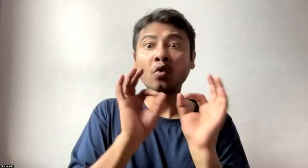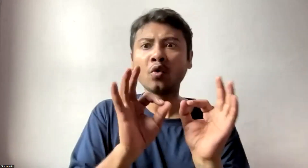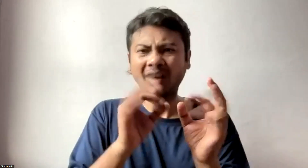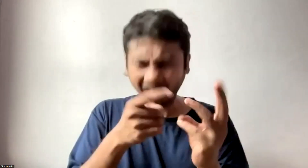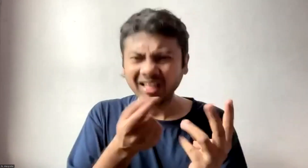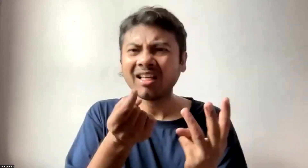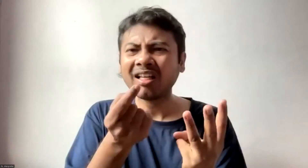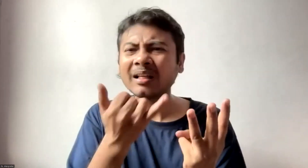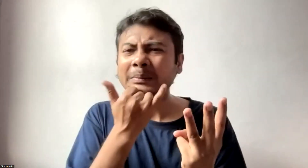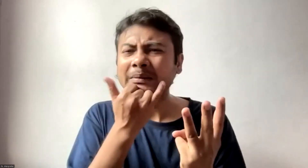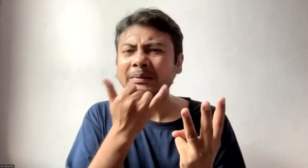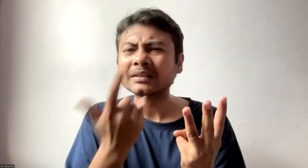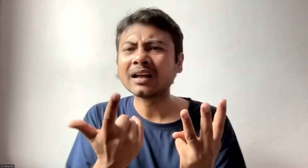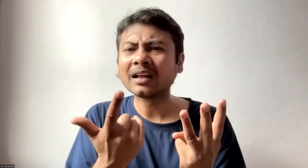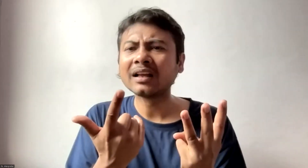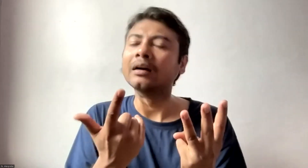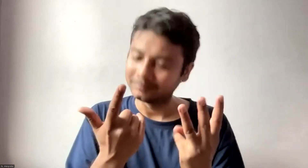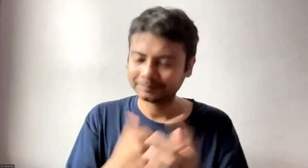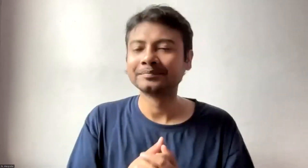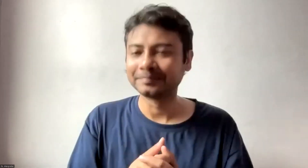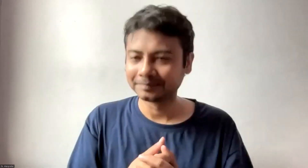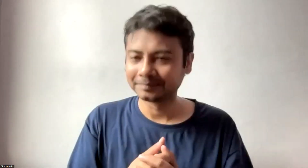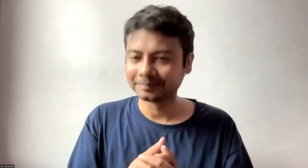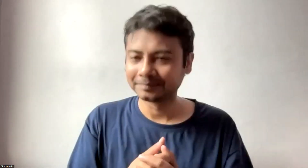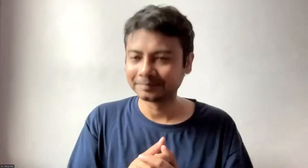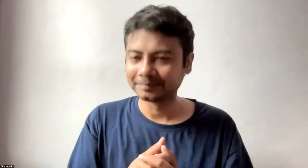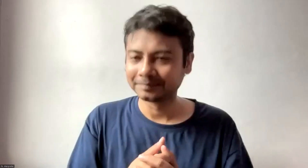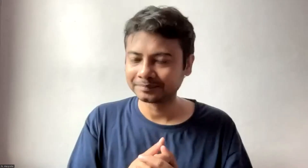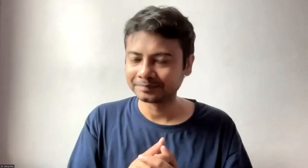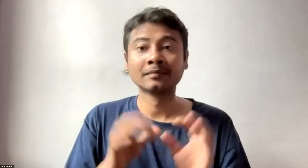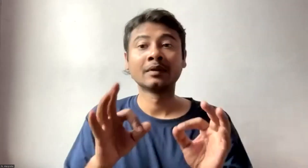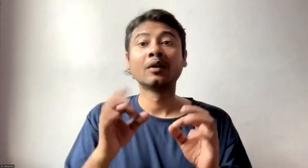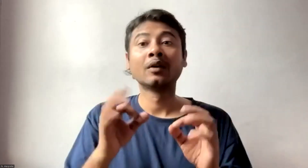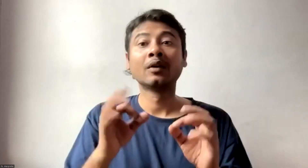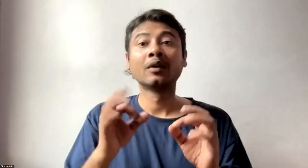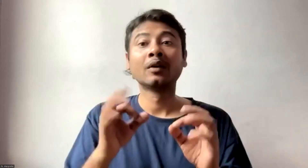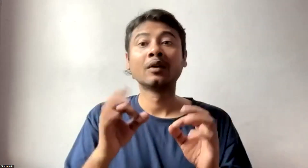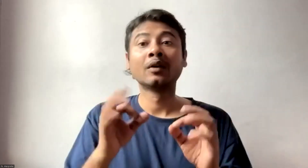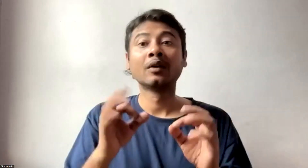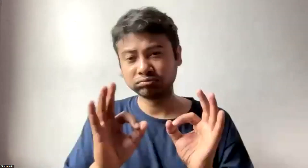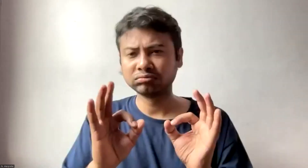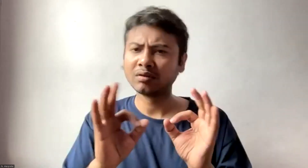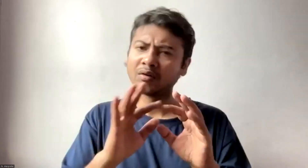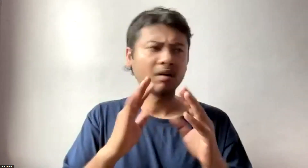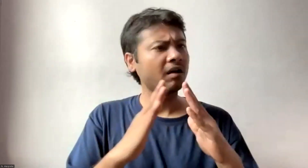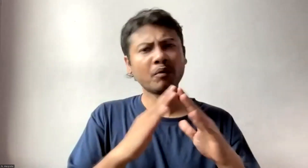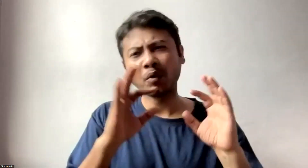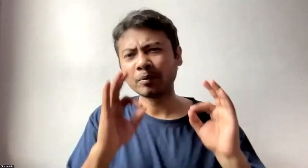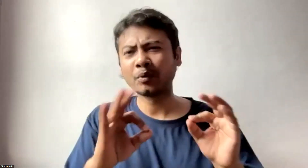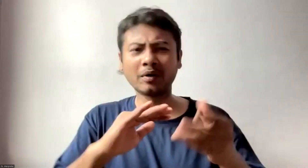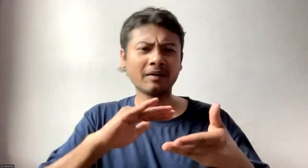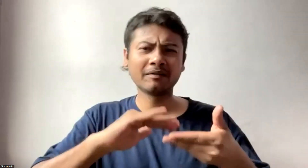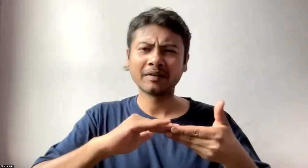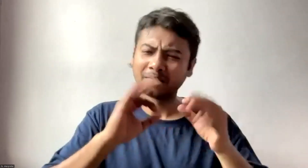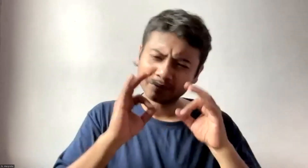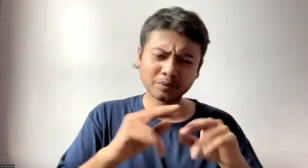beautiful. He has a loving wife or a loving husband. He has nice children. That person, it's a very pious family.